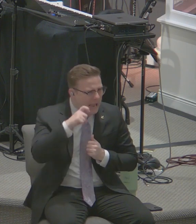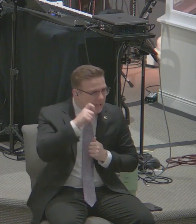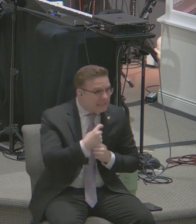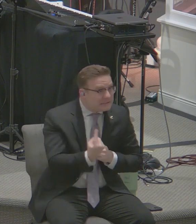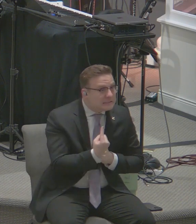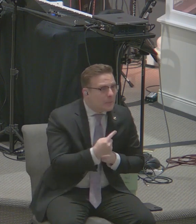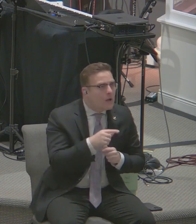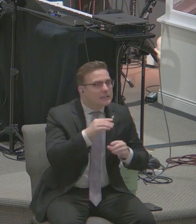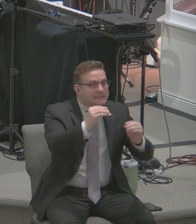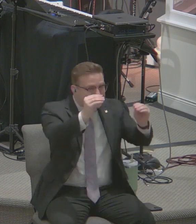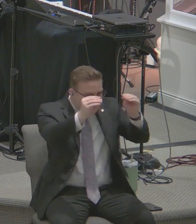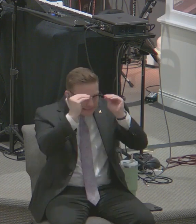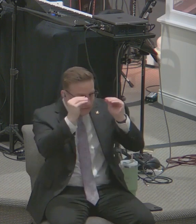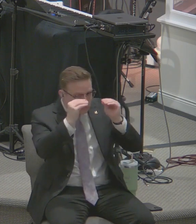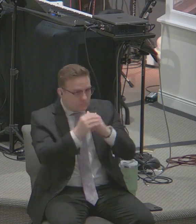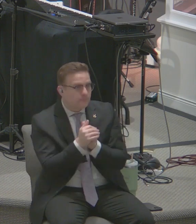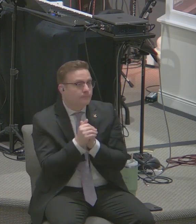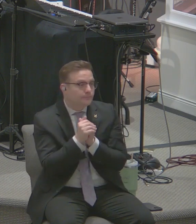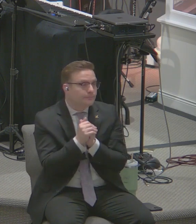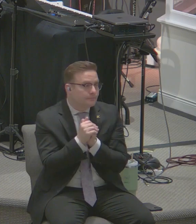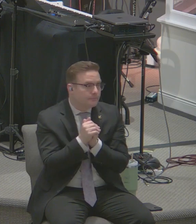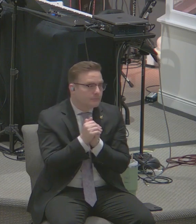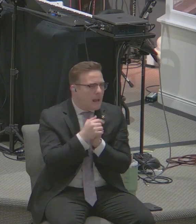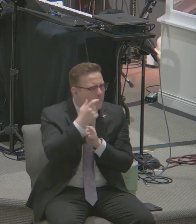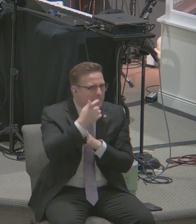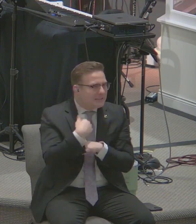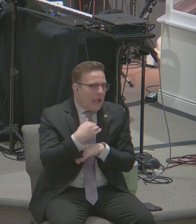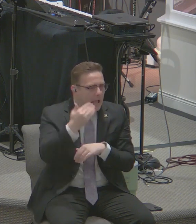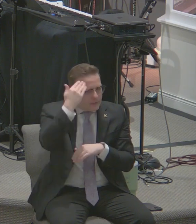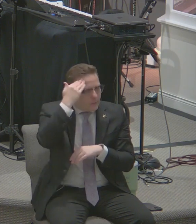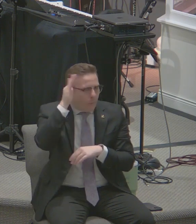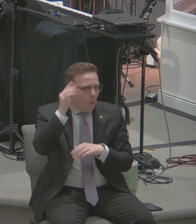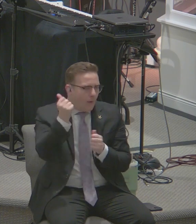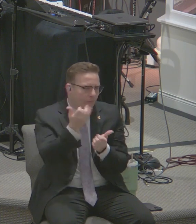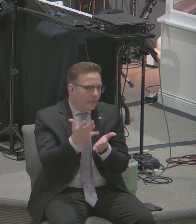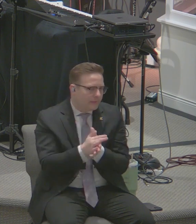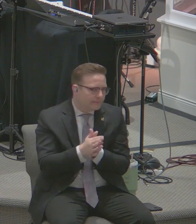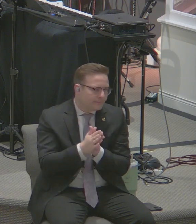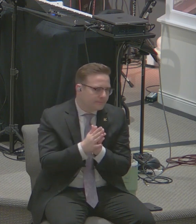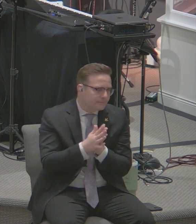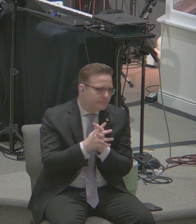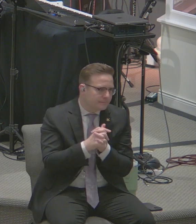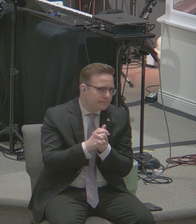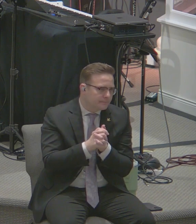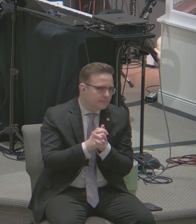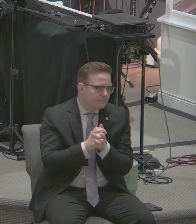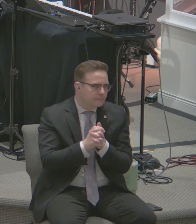need someone to teach me because I don't know it all.